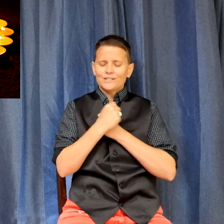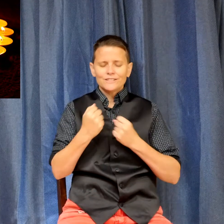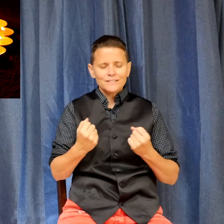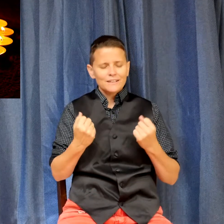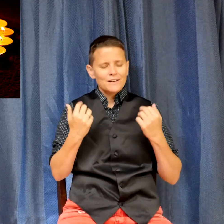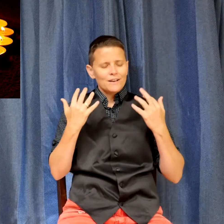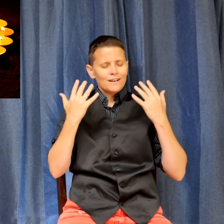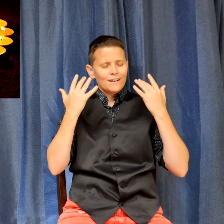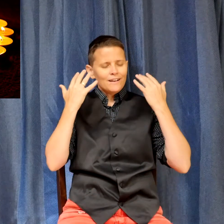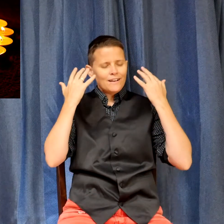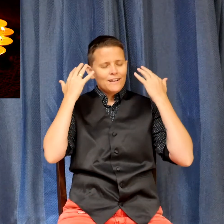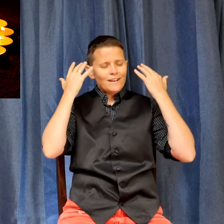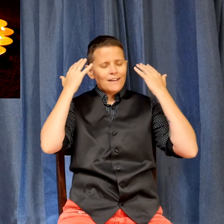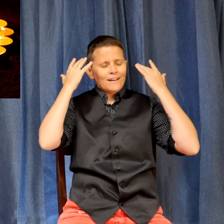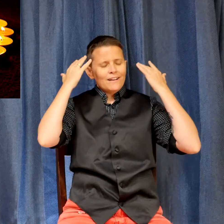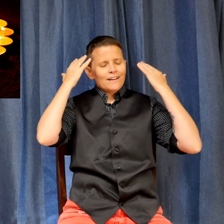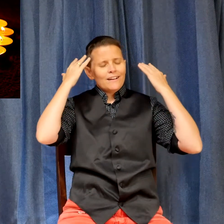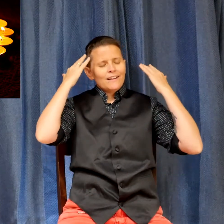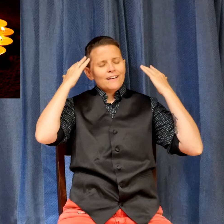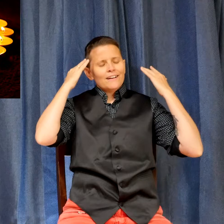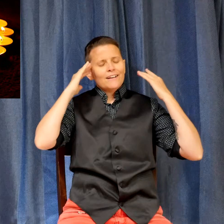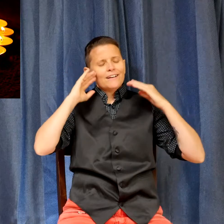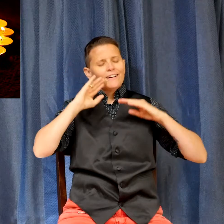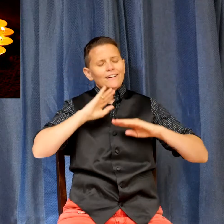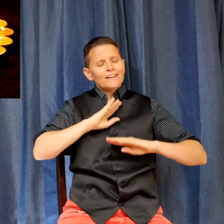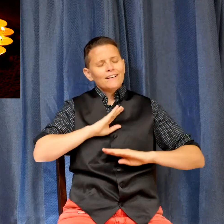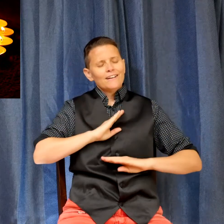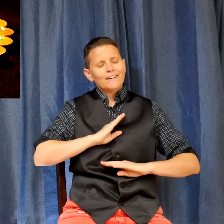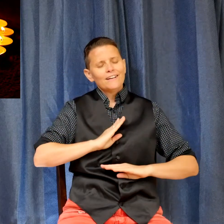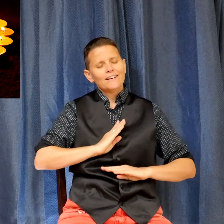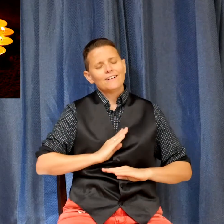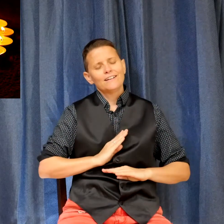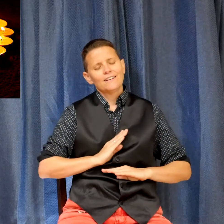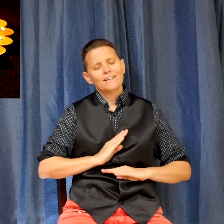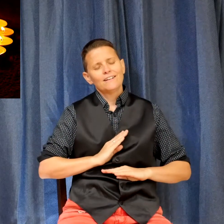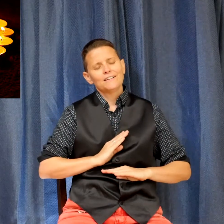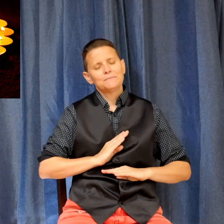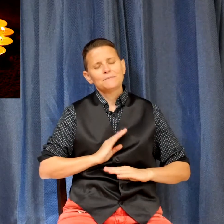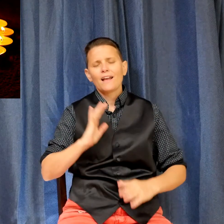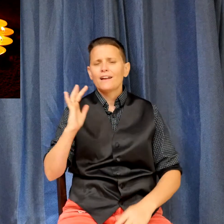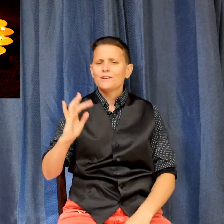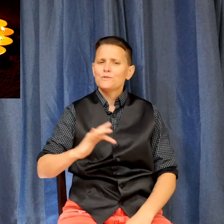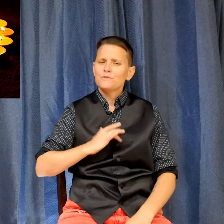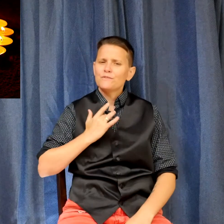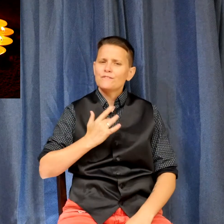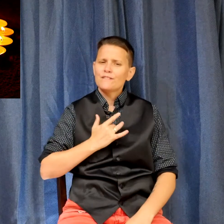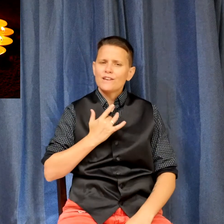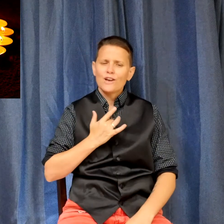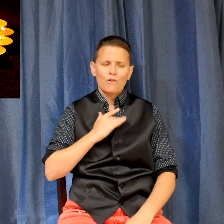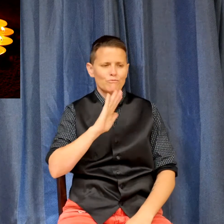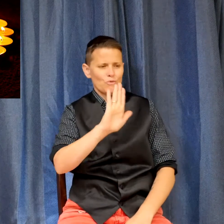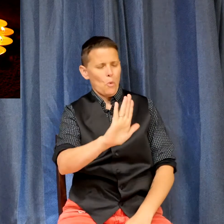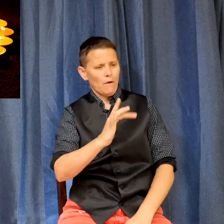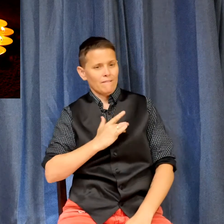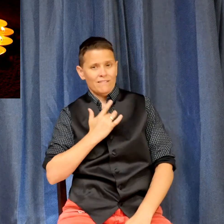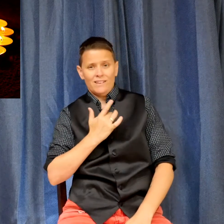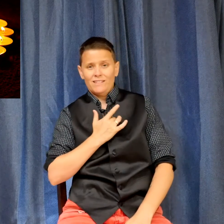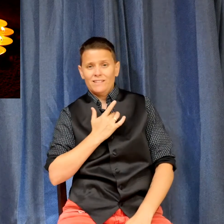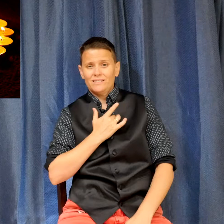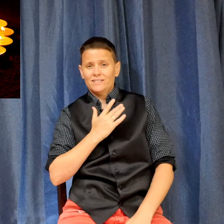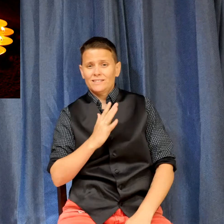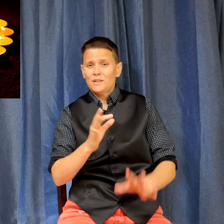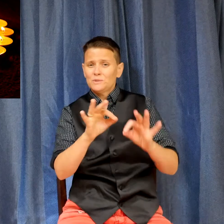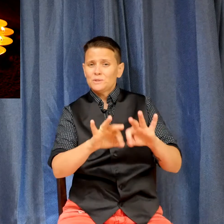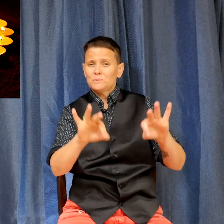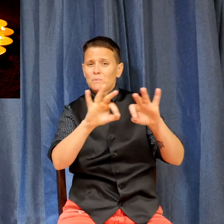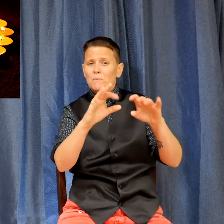Notice the sensations that are unique to you alone as you allow the vibration of love to have